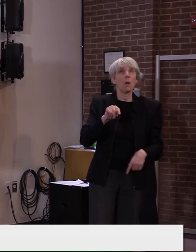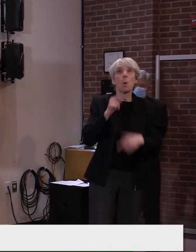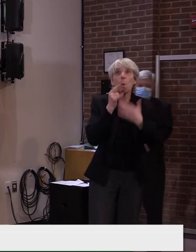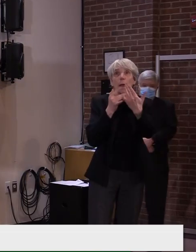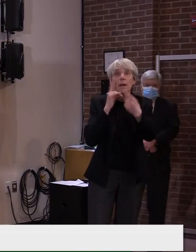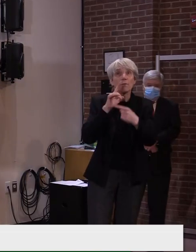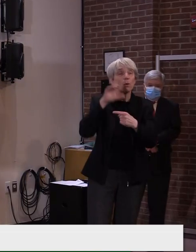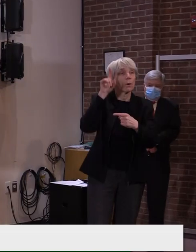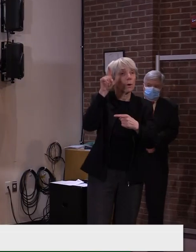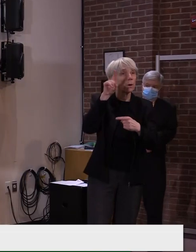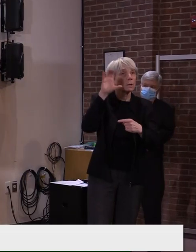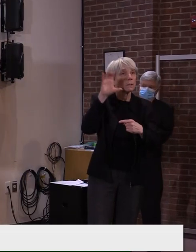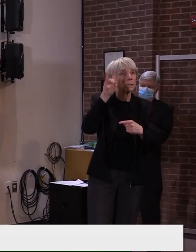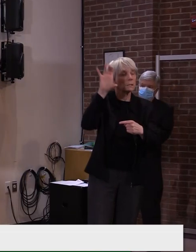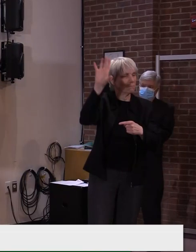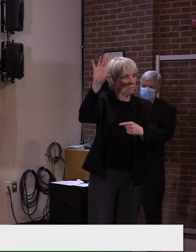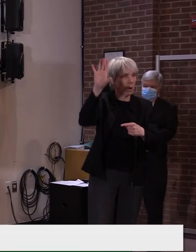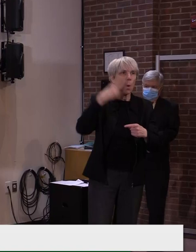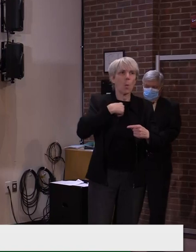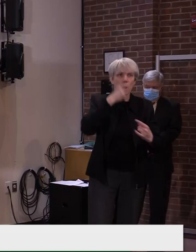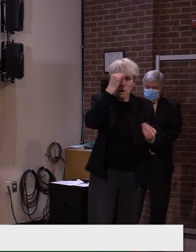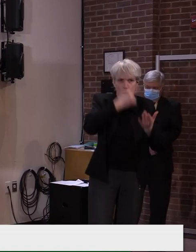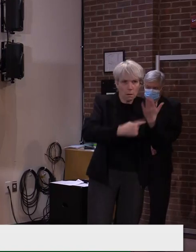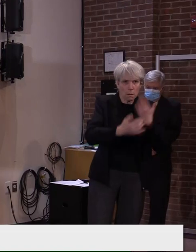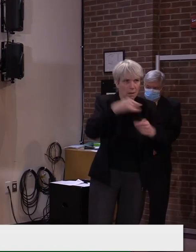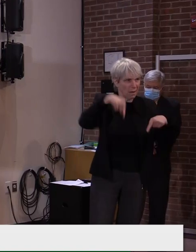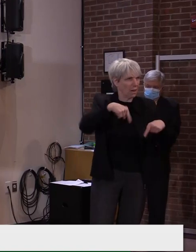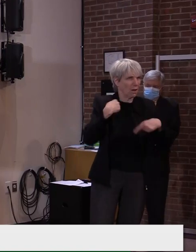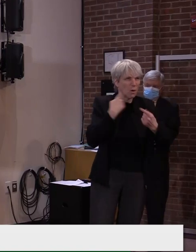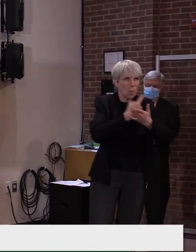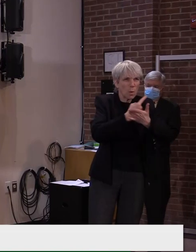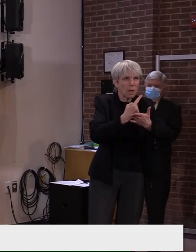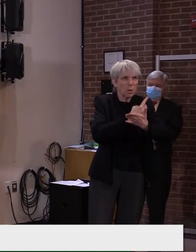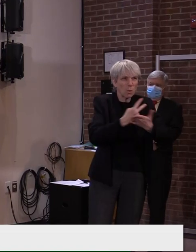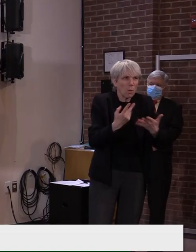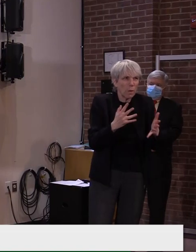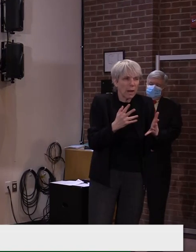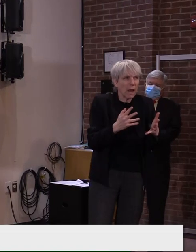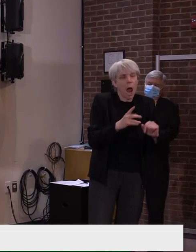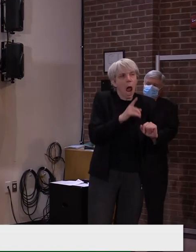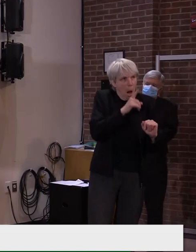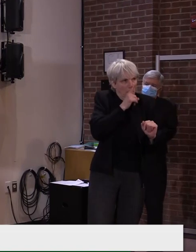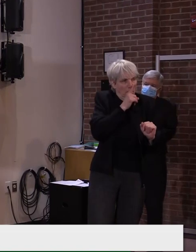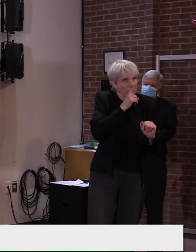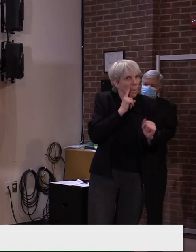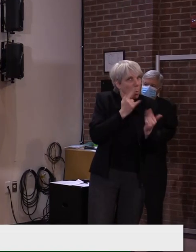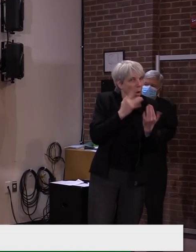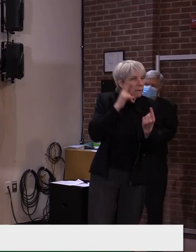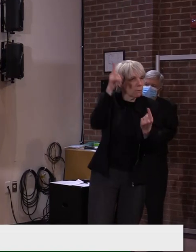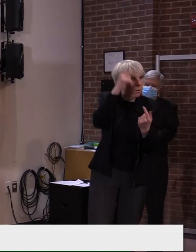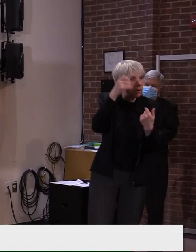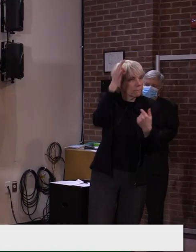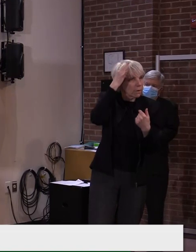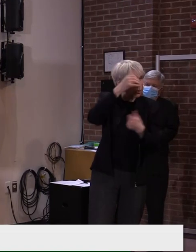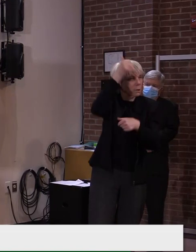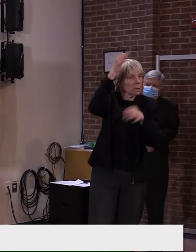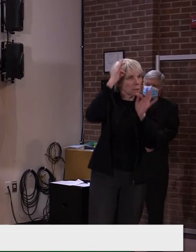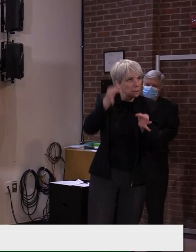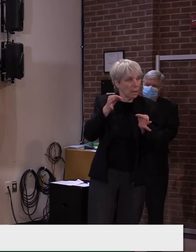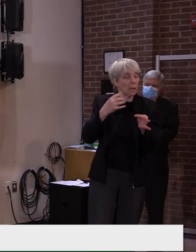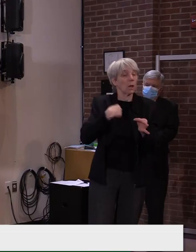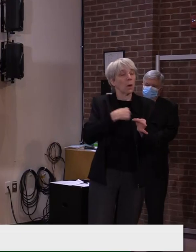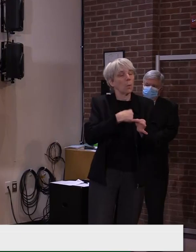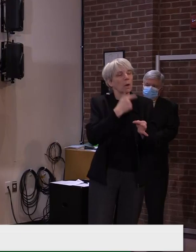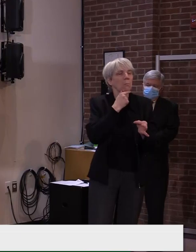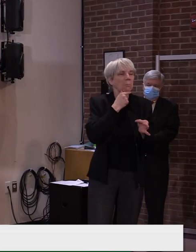to communicate that at this point in time. We wanted to see what the Omicron was going to do. Ours was a bit more conservative. We were looking